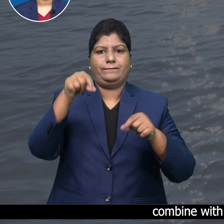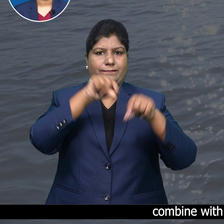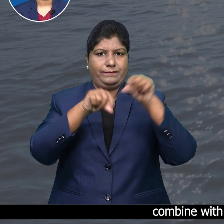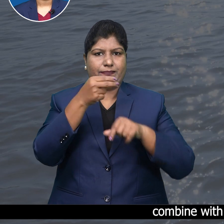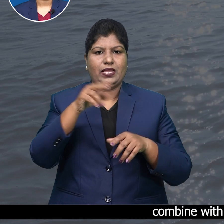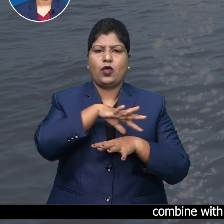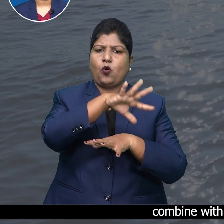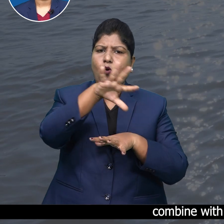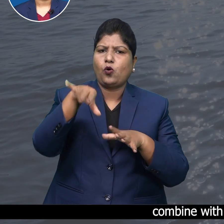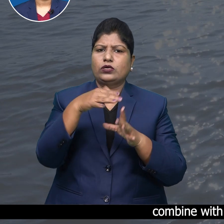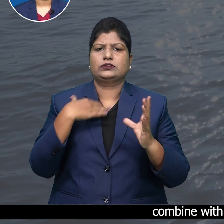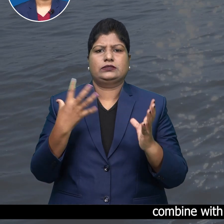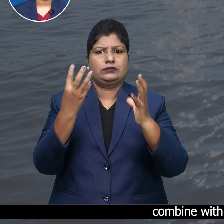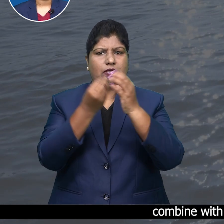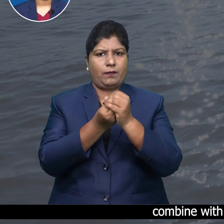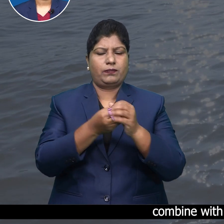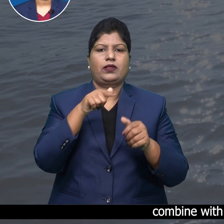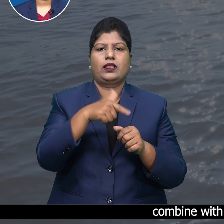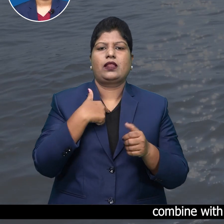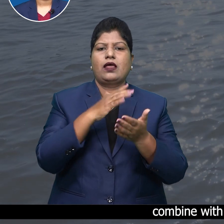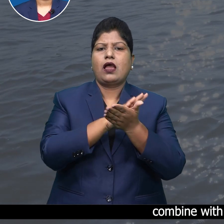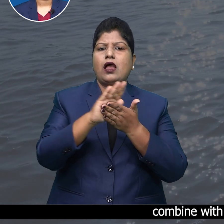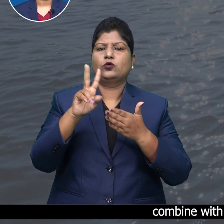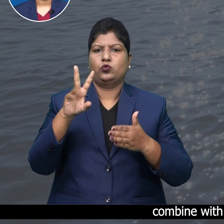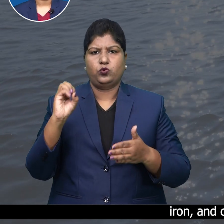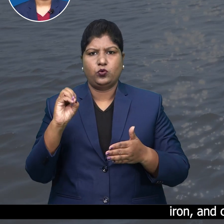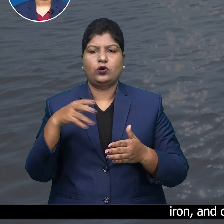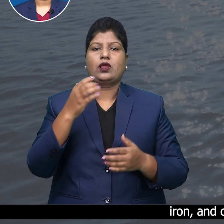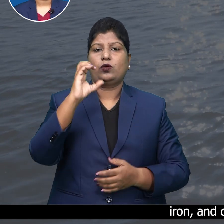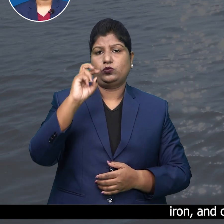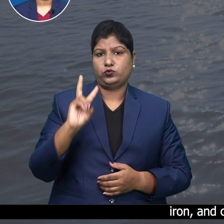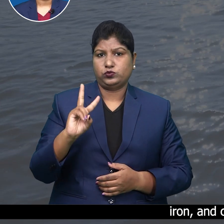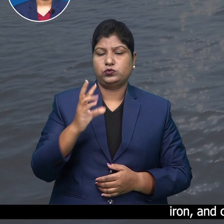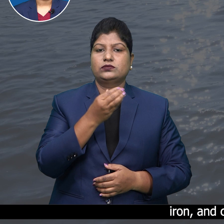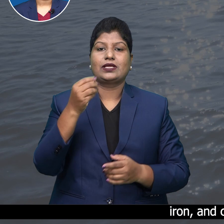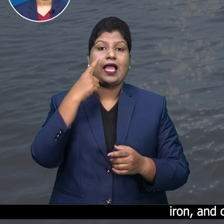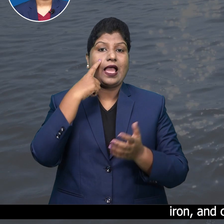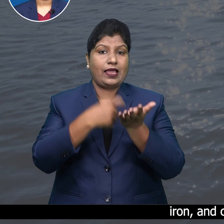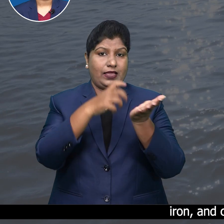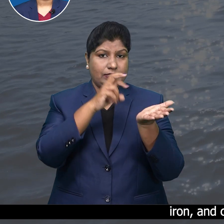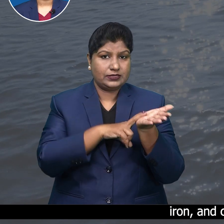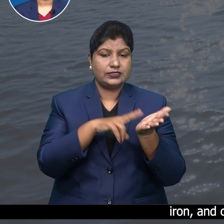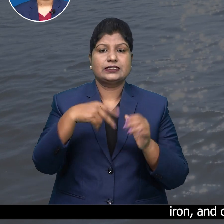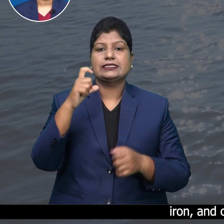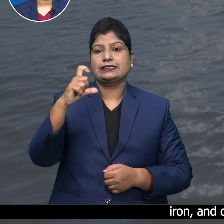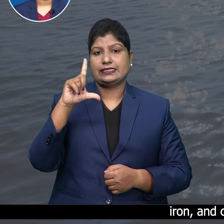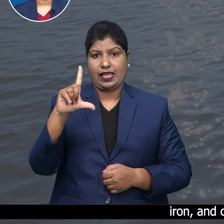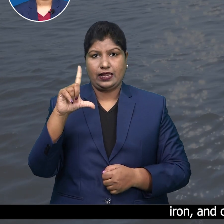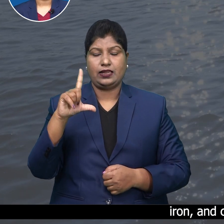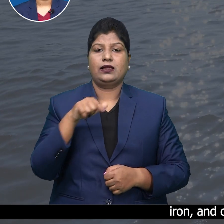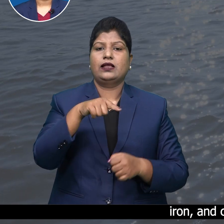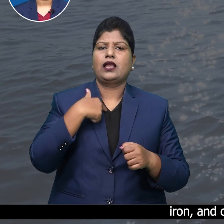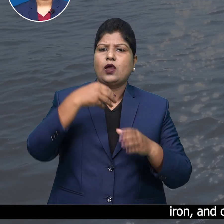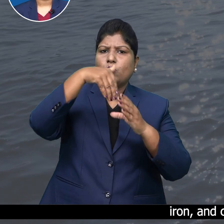with hydrogen, oxygen, iron, and chlorine